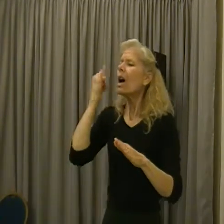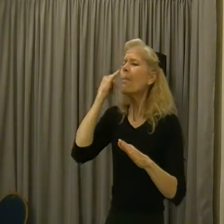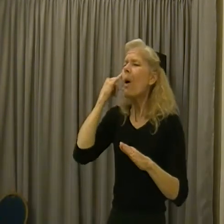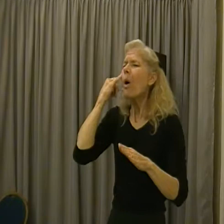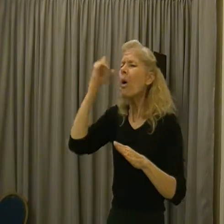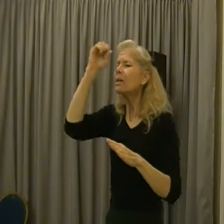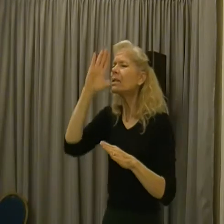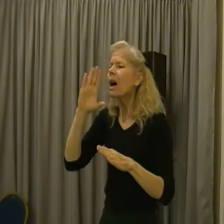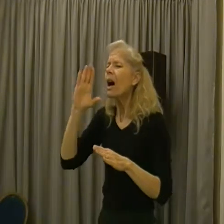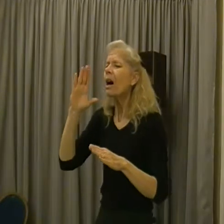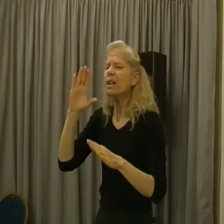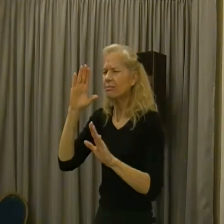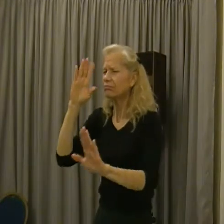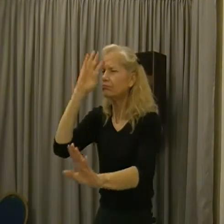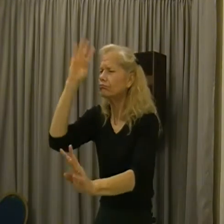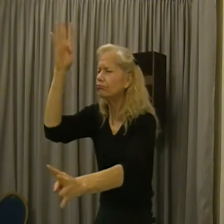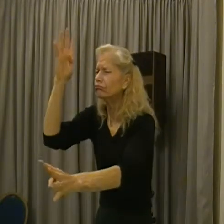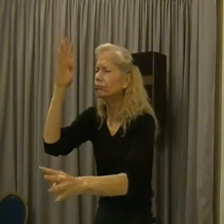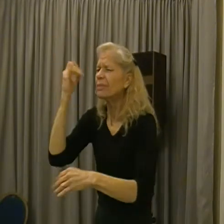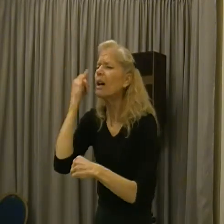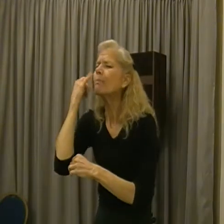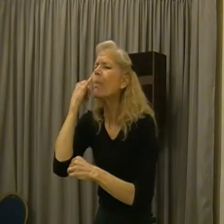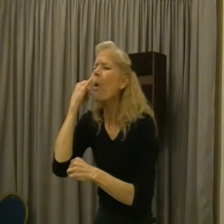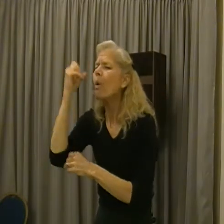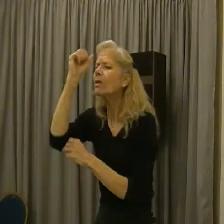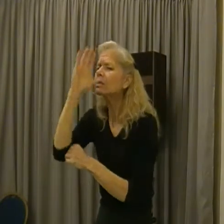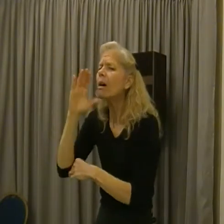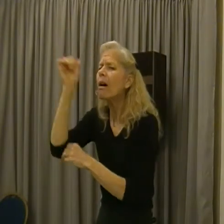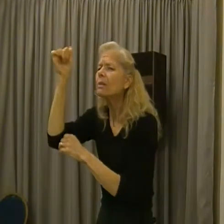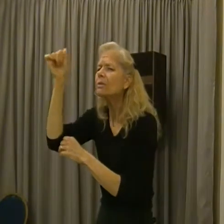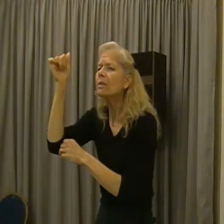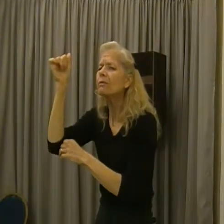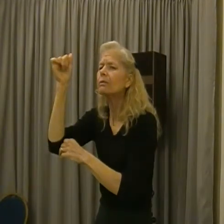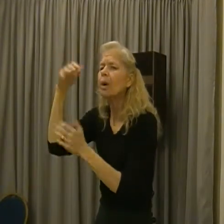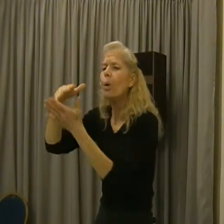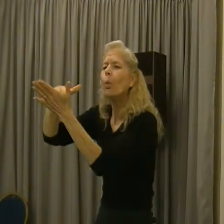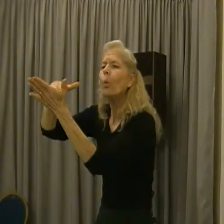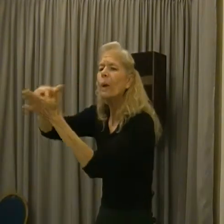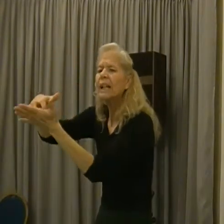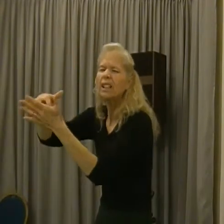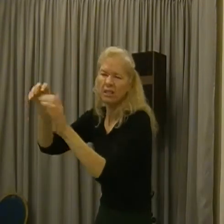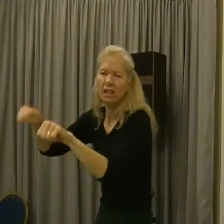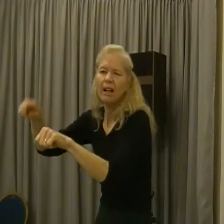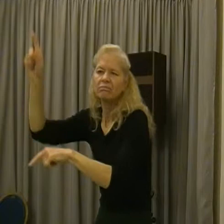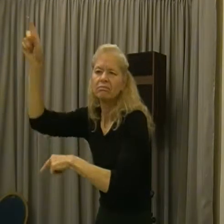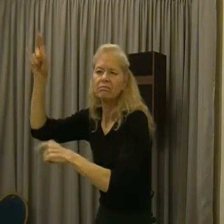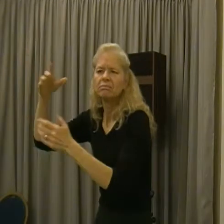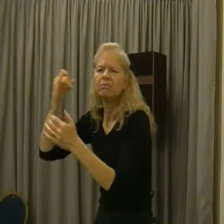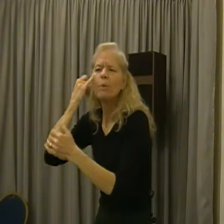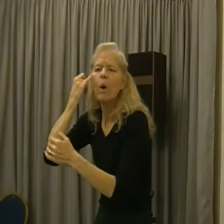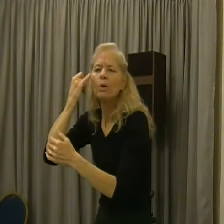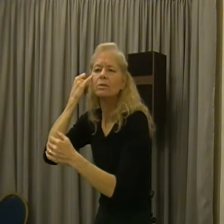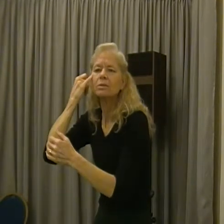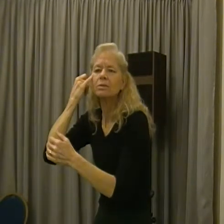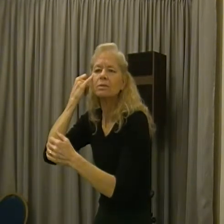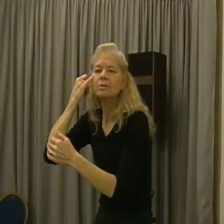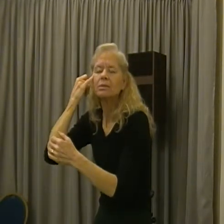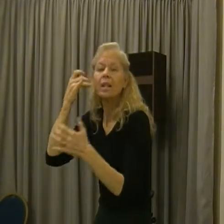men. God says, for your glory and your strength, my weakness is stronger than you. Now, we have in glory in